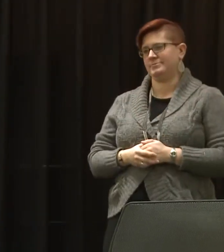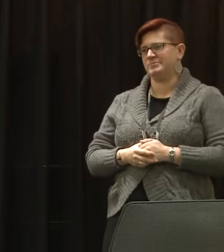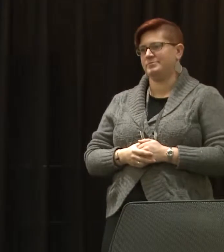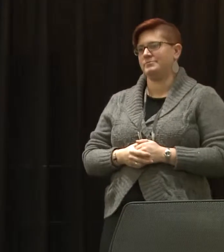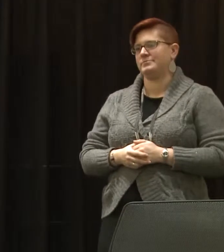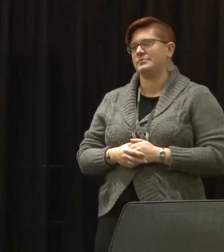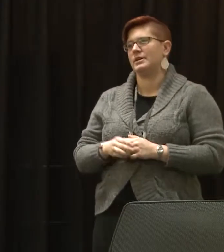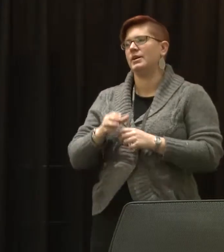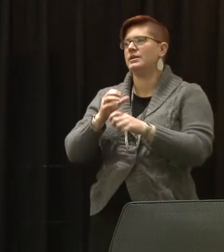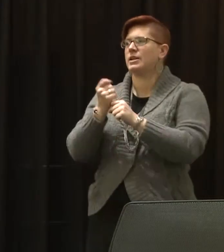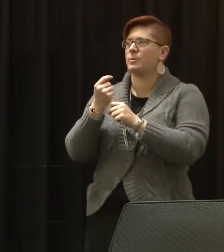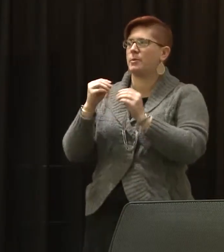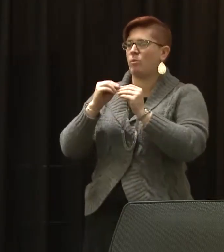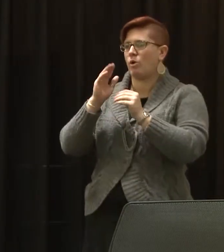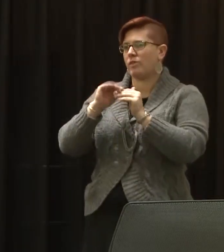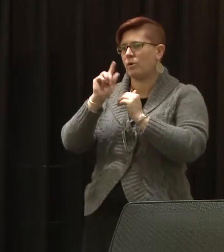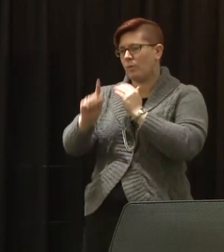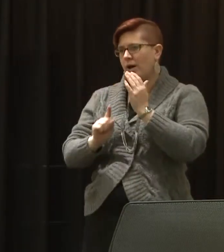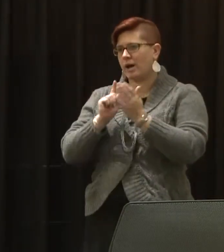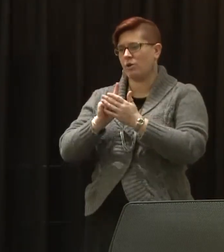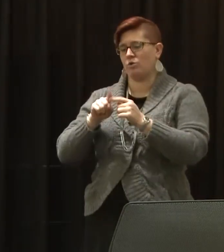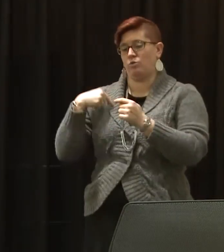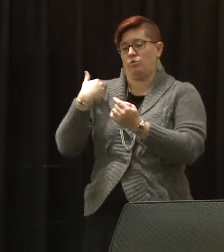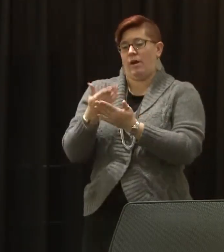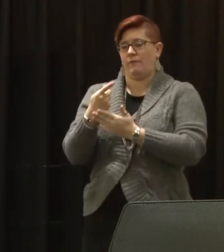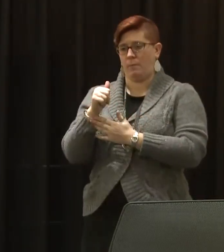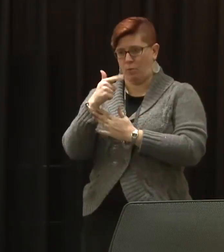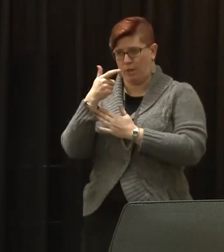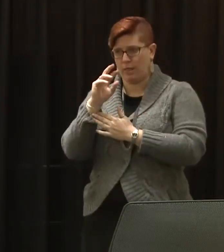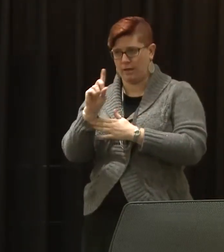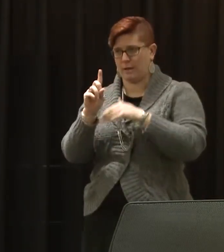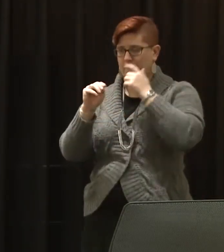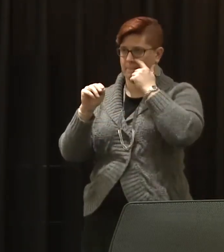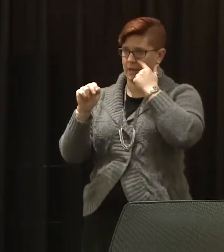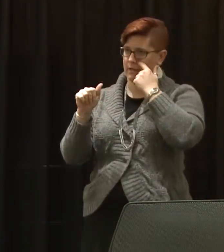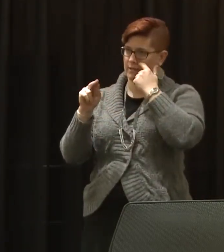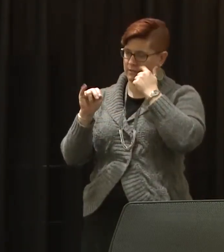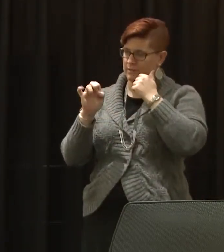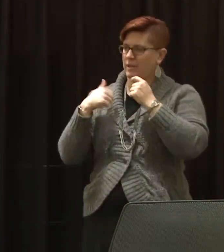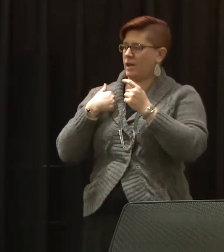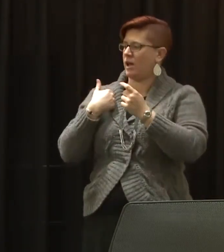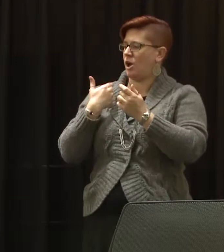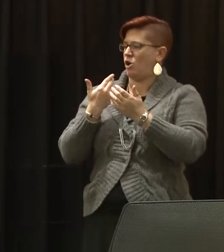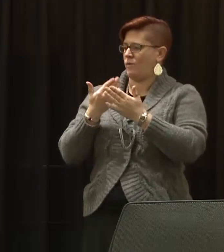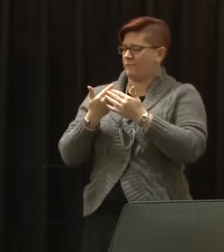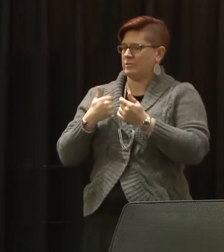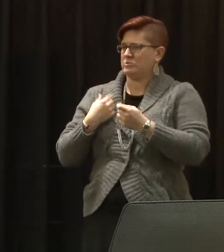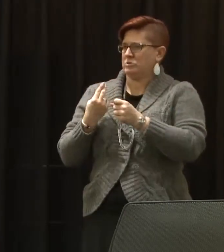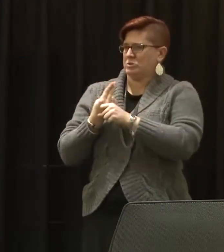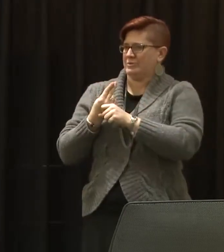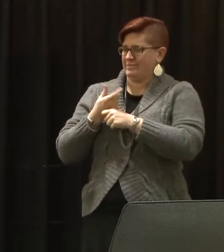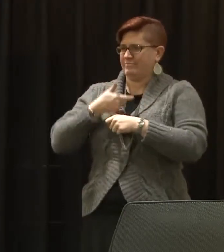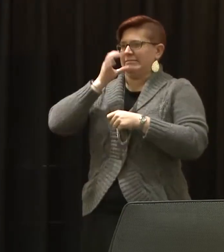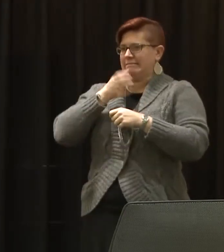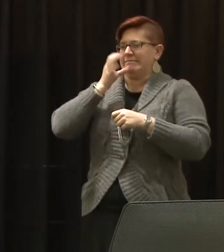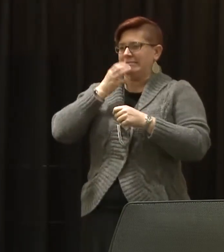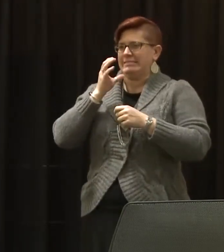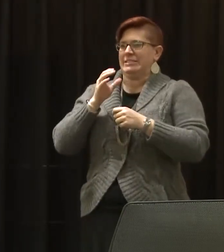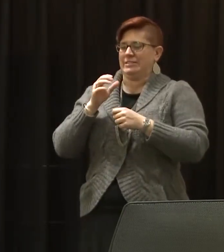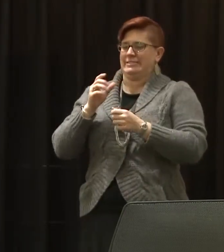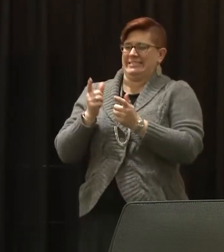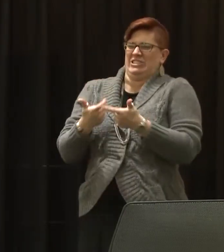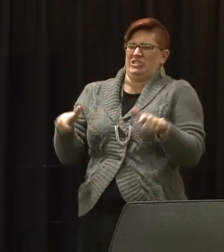It takes a little more than an hour to reach Portland, Maine. I arrive fueled by a jumbo Diet Coke, raspberry zingers, and a